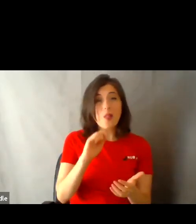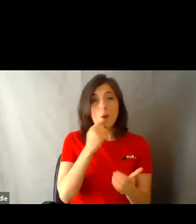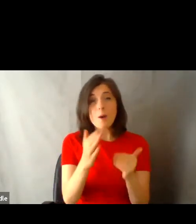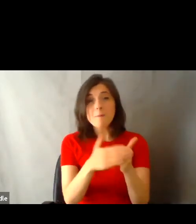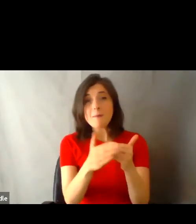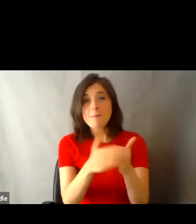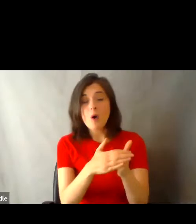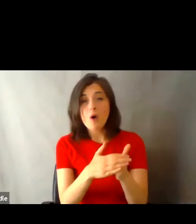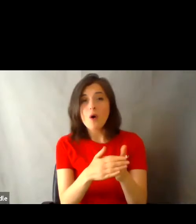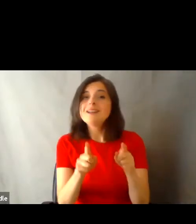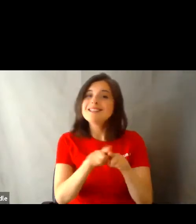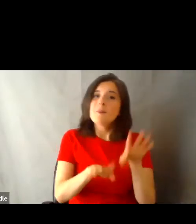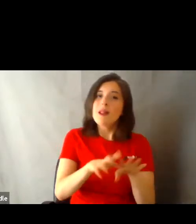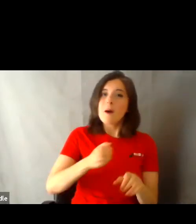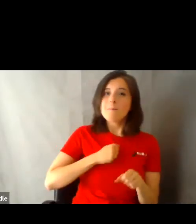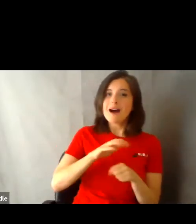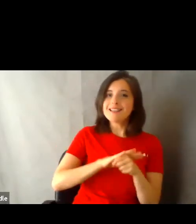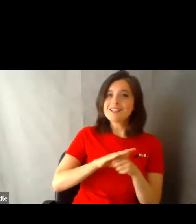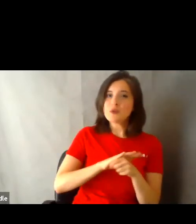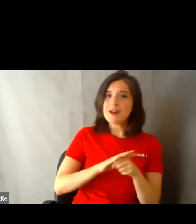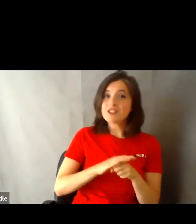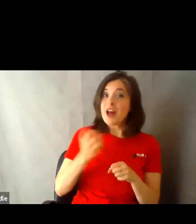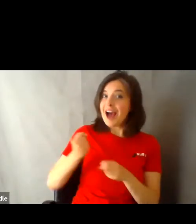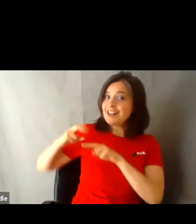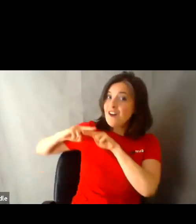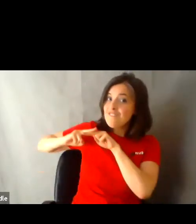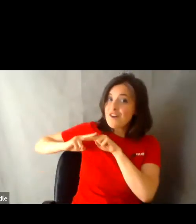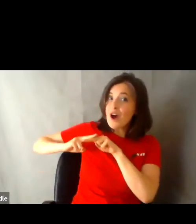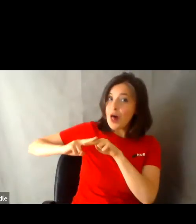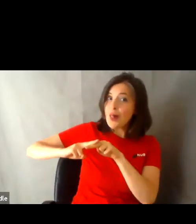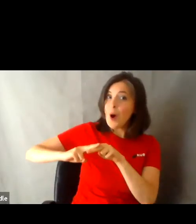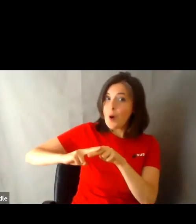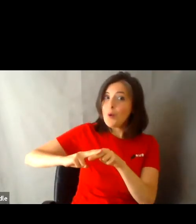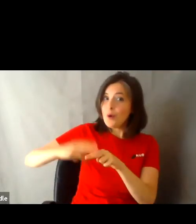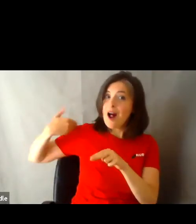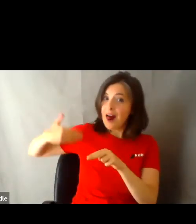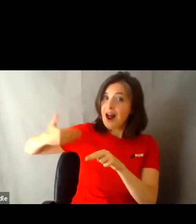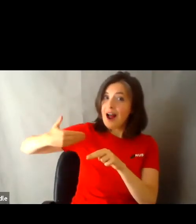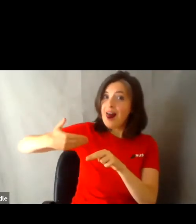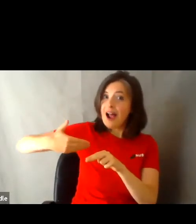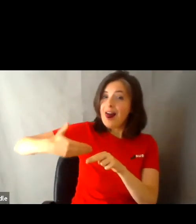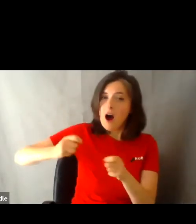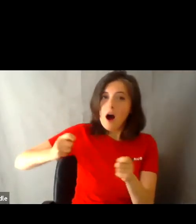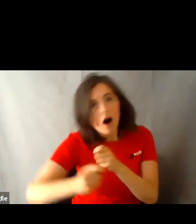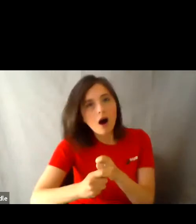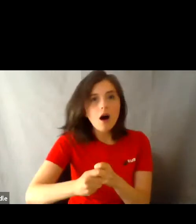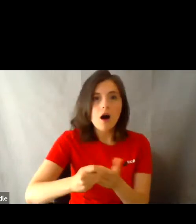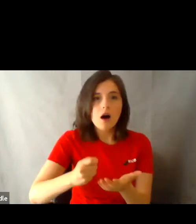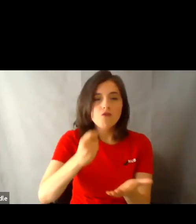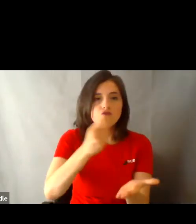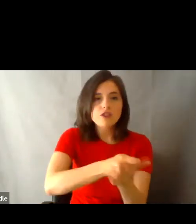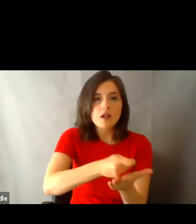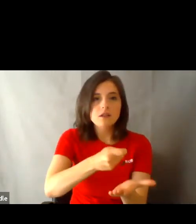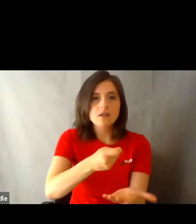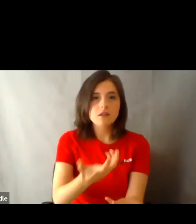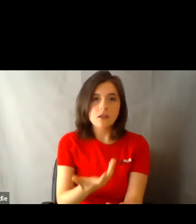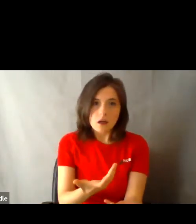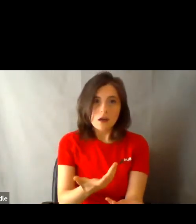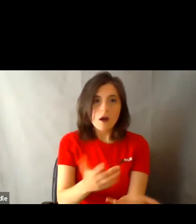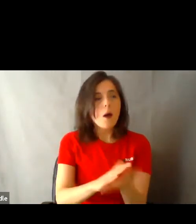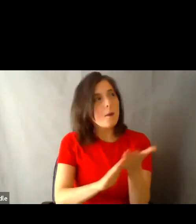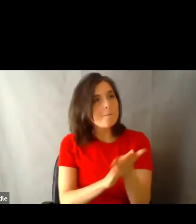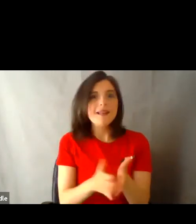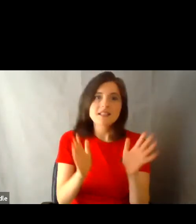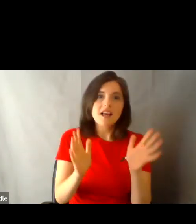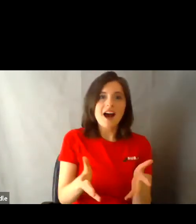people in my situation whose jobs have been supported, whose income's been supported by the furlough scheme, who are going to find themselves having to claim universal